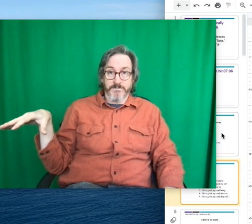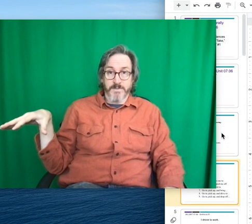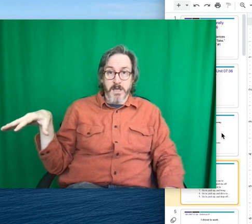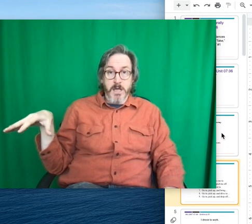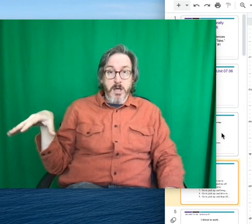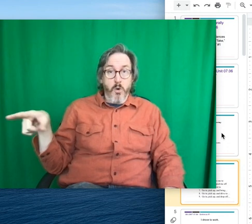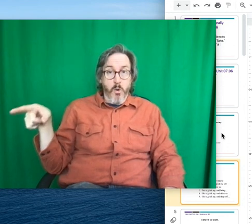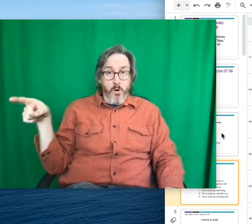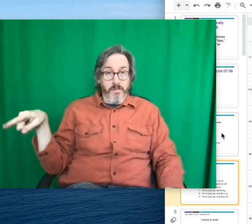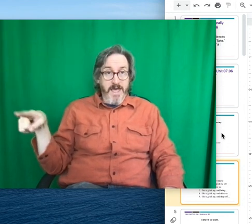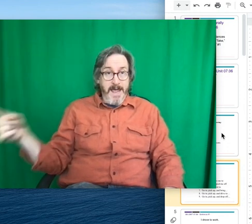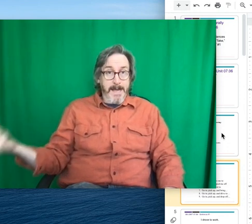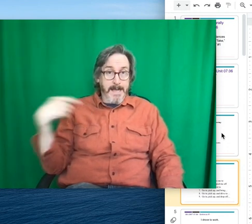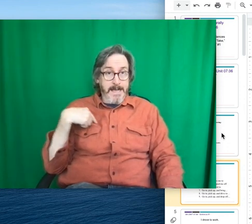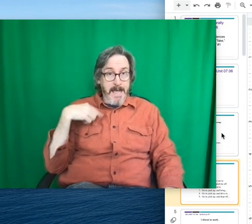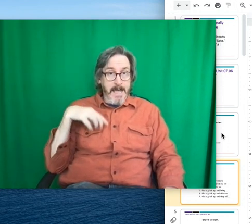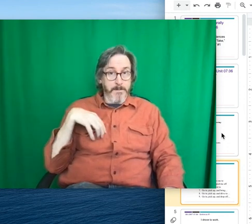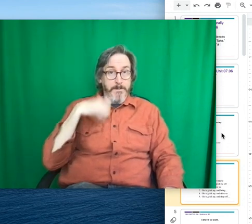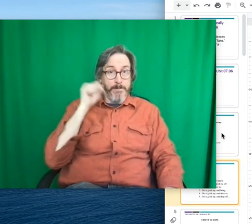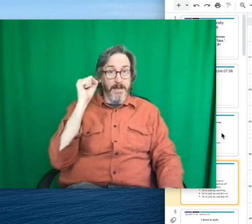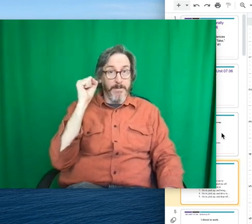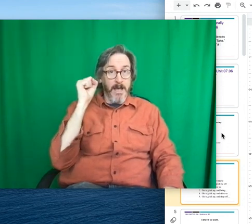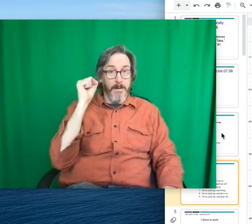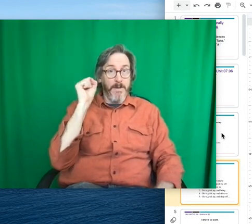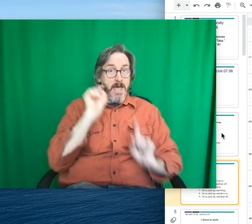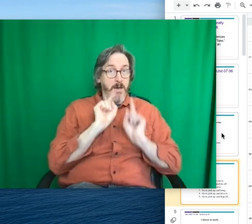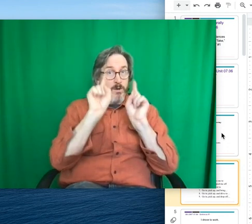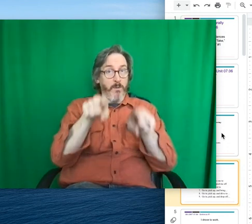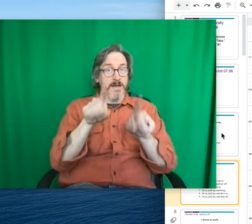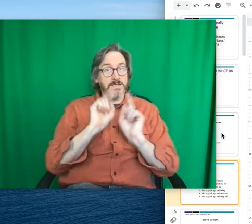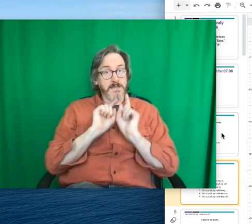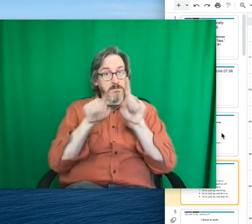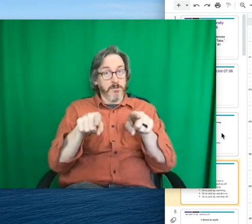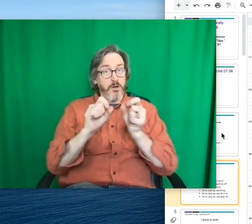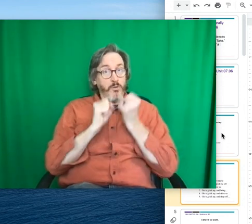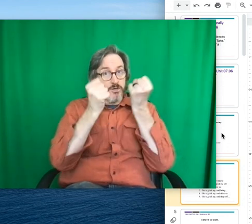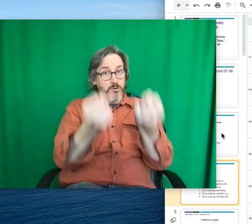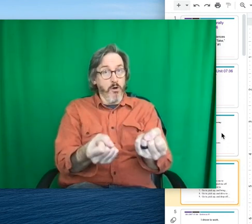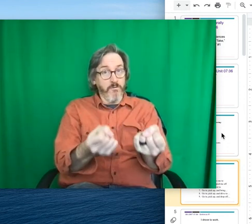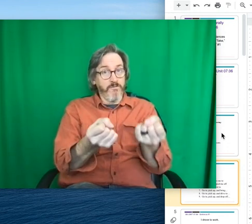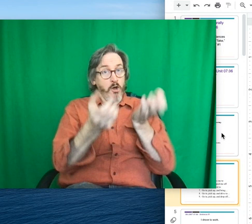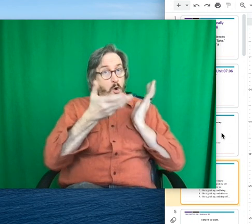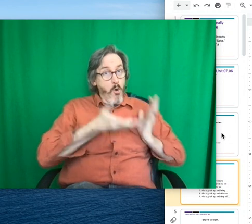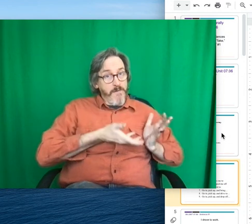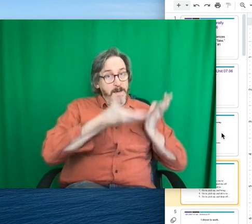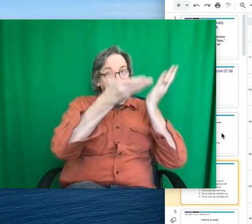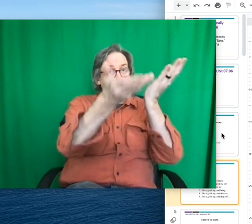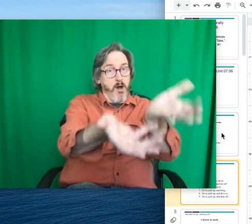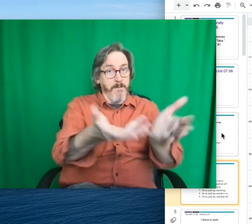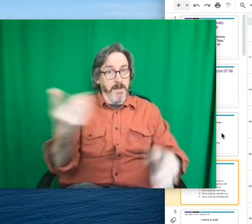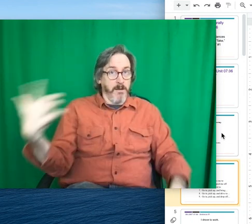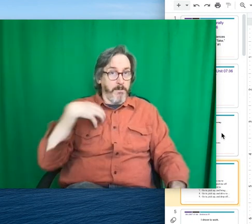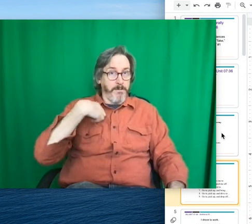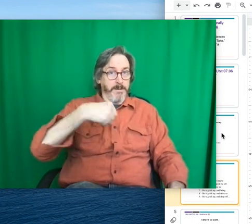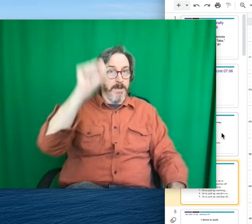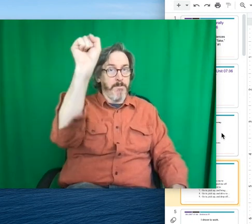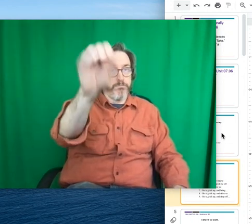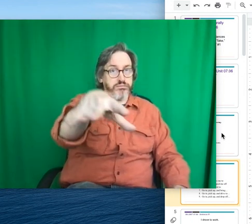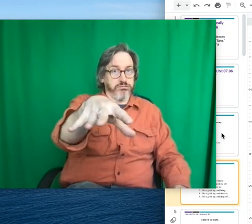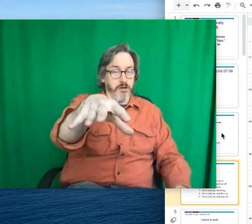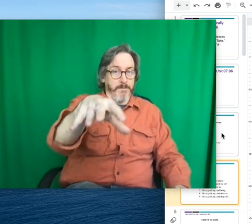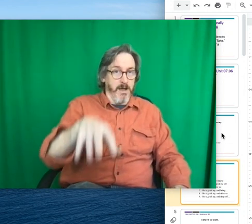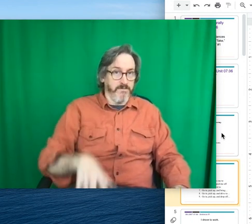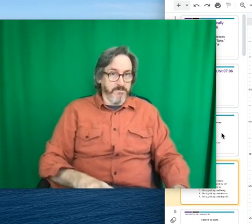off. Or they came, picked me up, and we went, we drove, or they brought me. Picked me